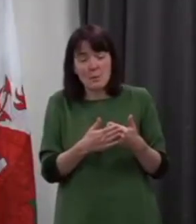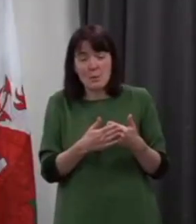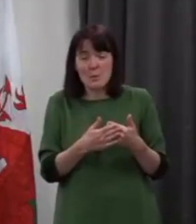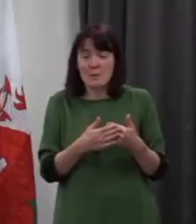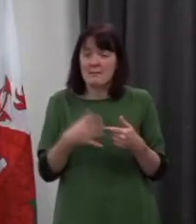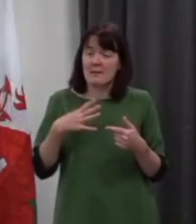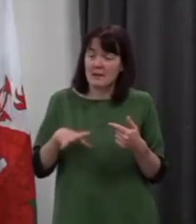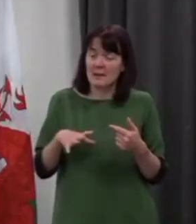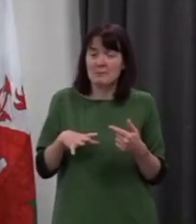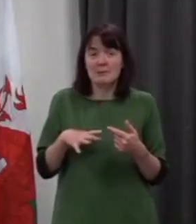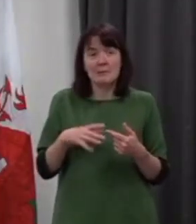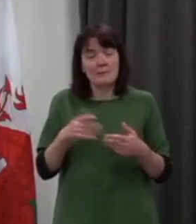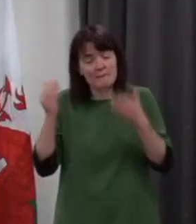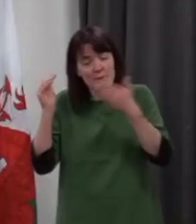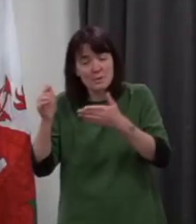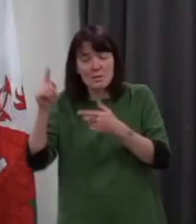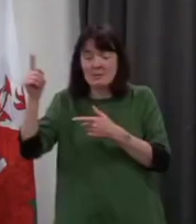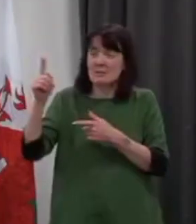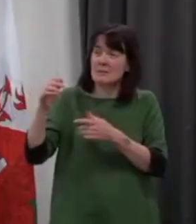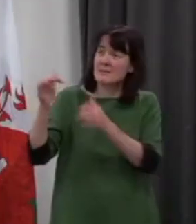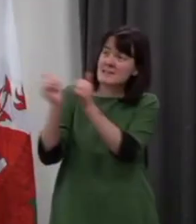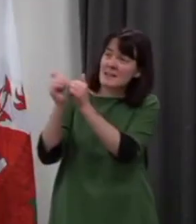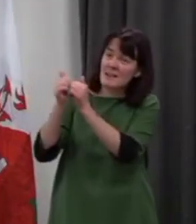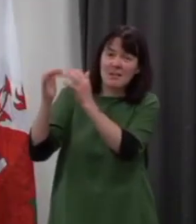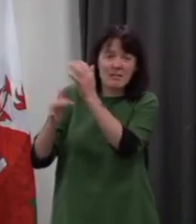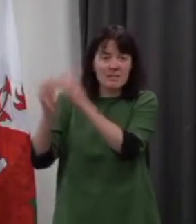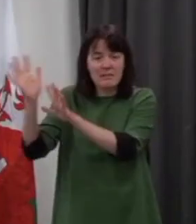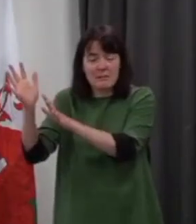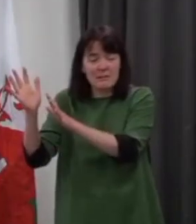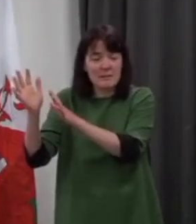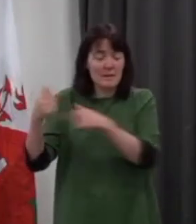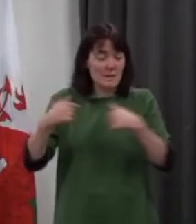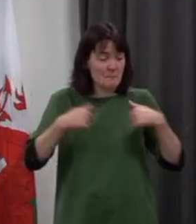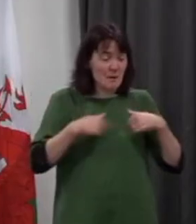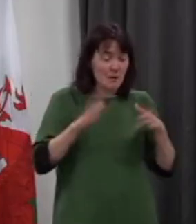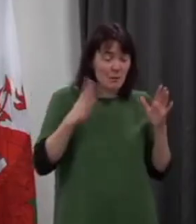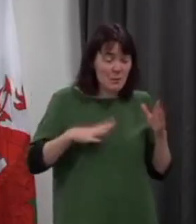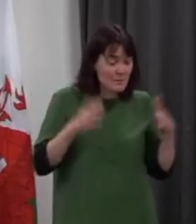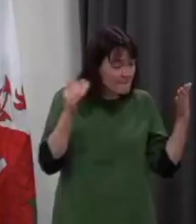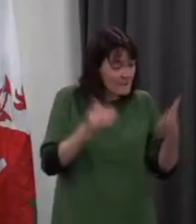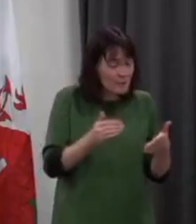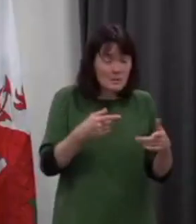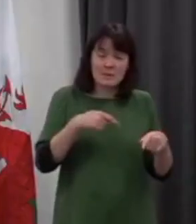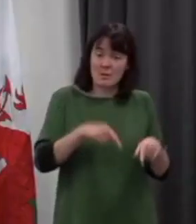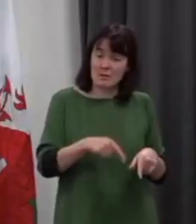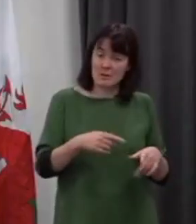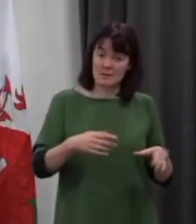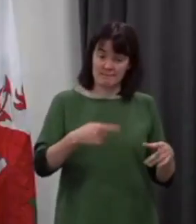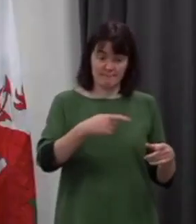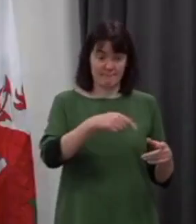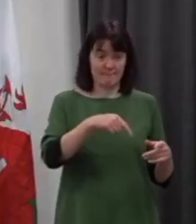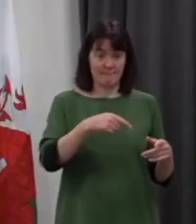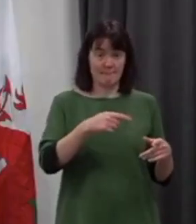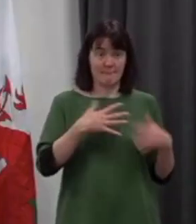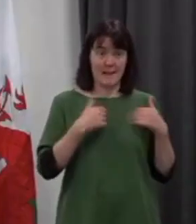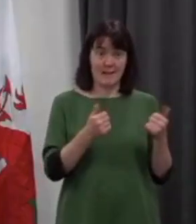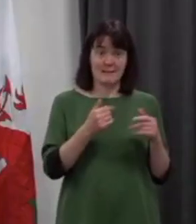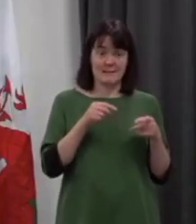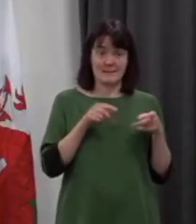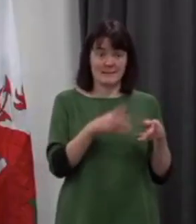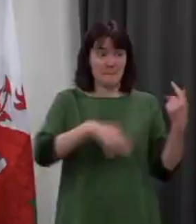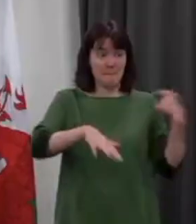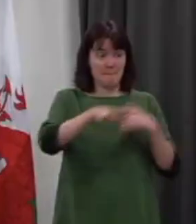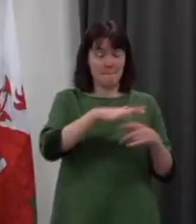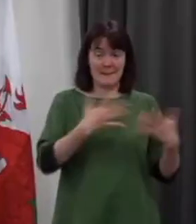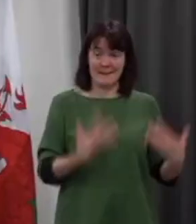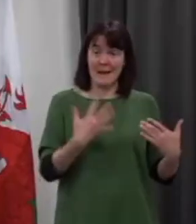and not spending my time on doing what I think I should do, to preparing our health and care system in the here and now for the challenge that is increasing